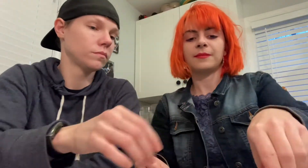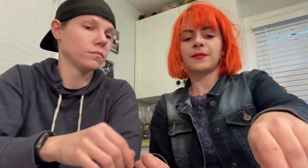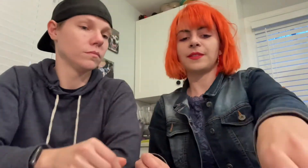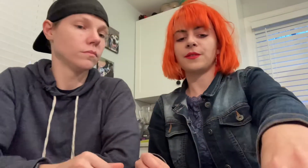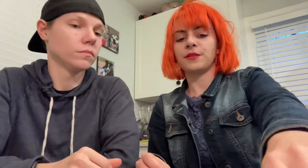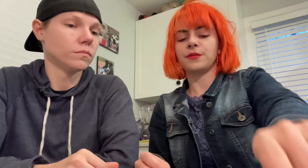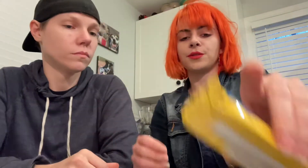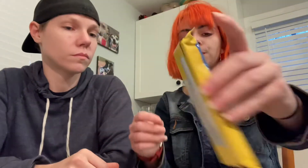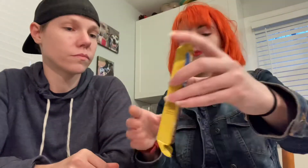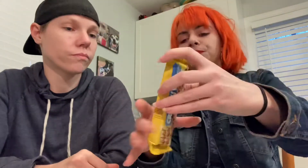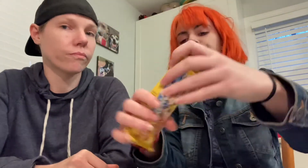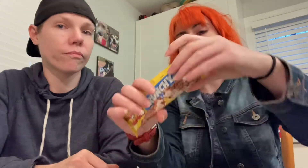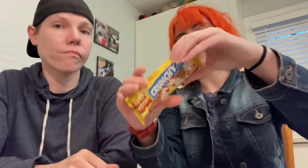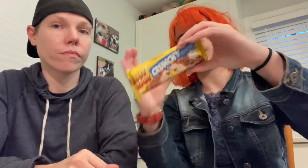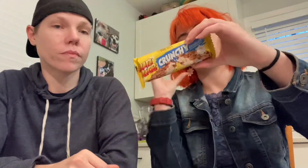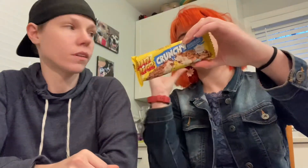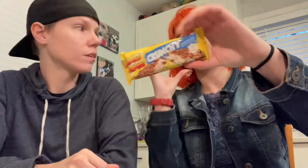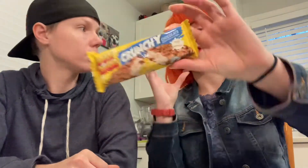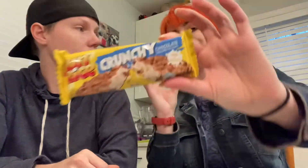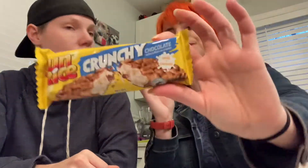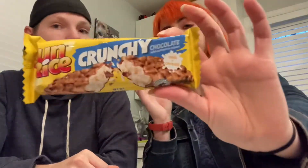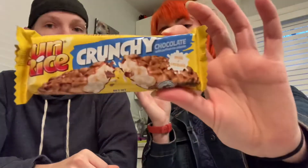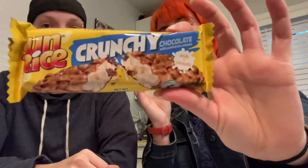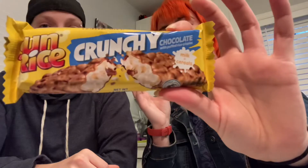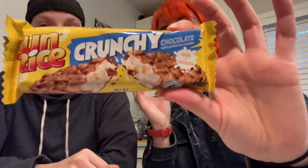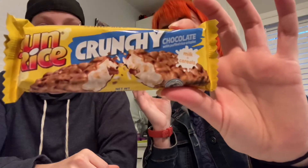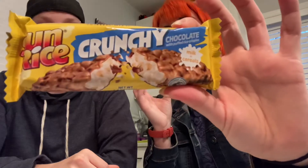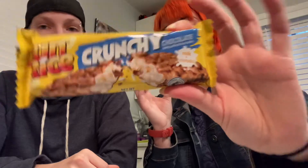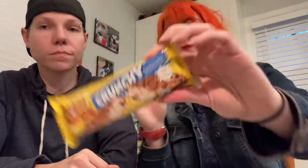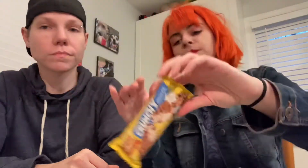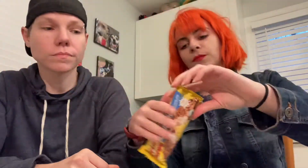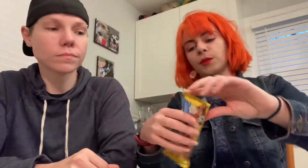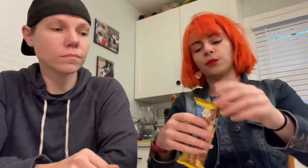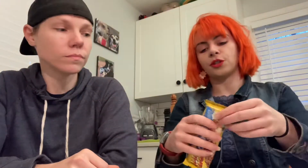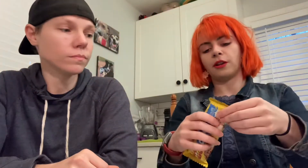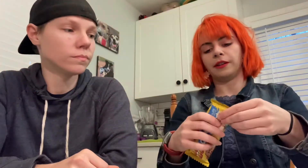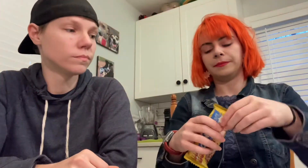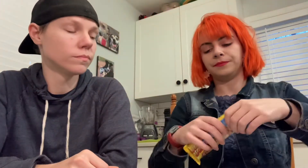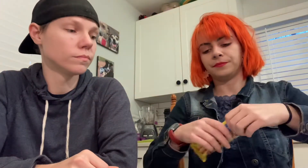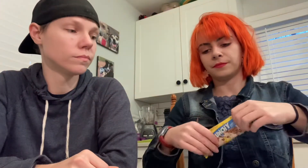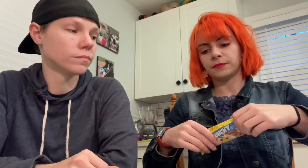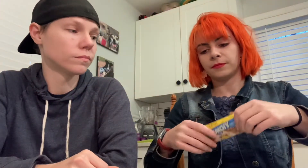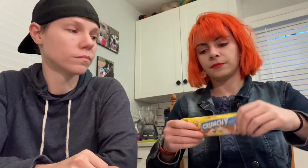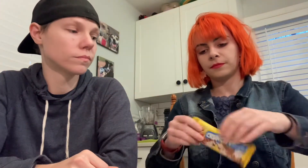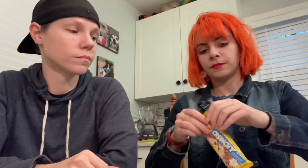And then there's coconut with